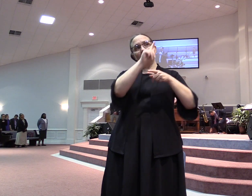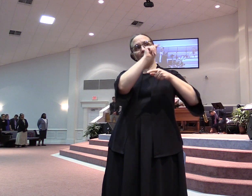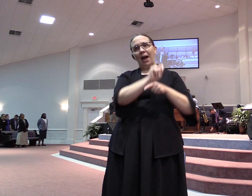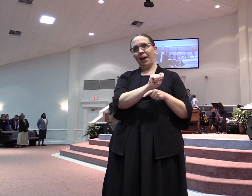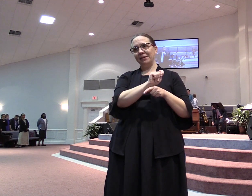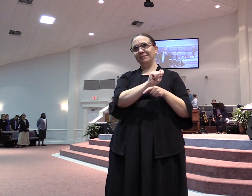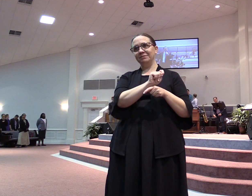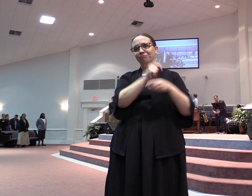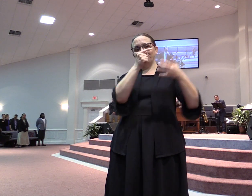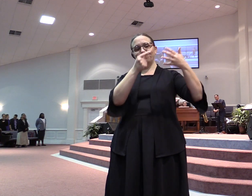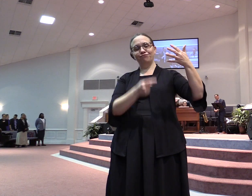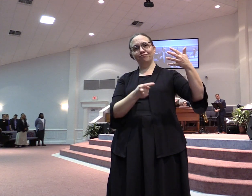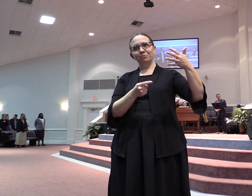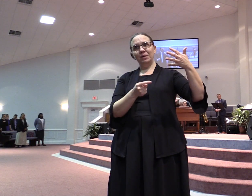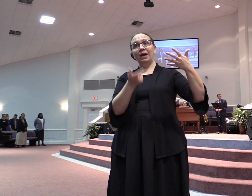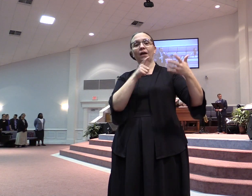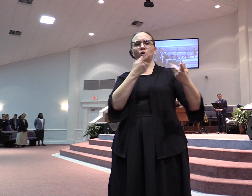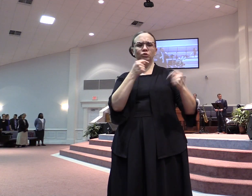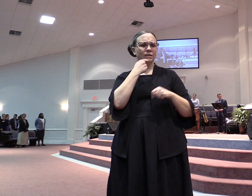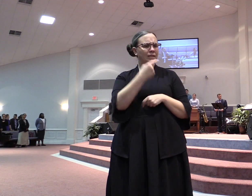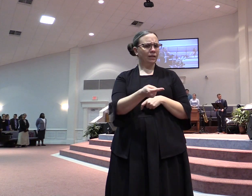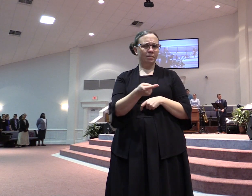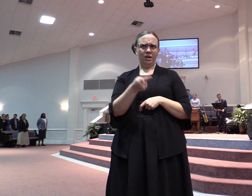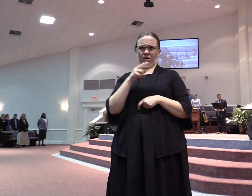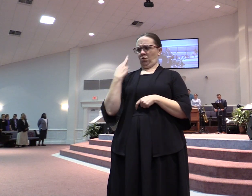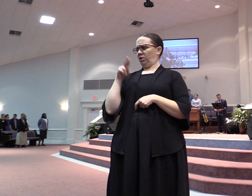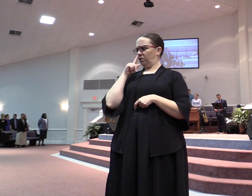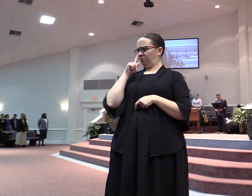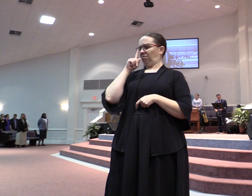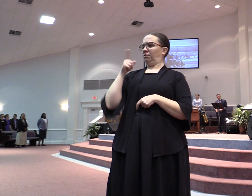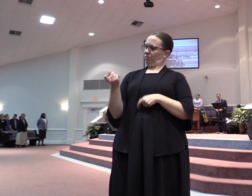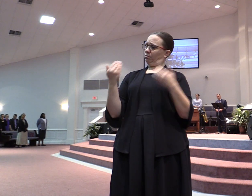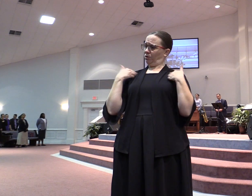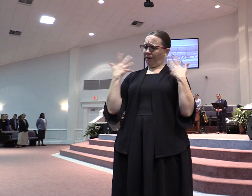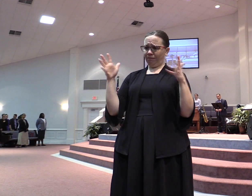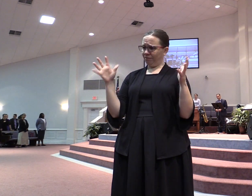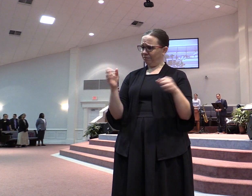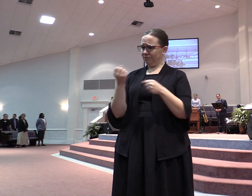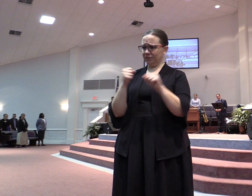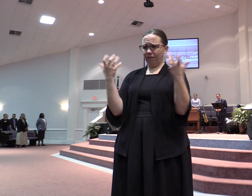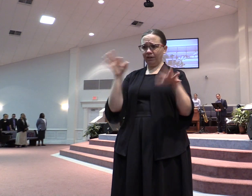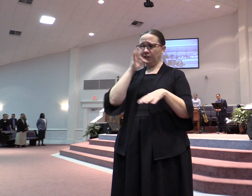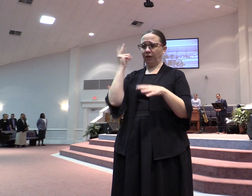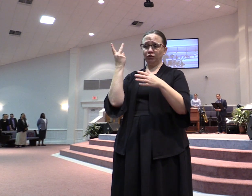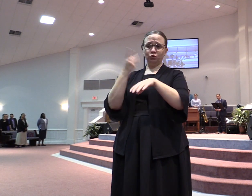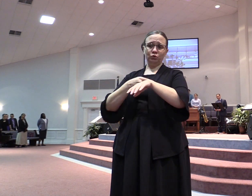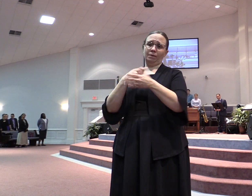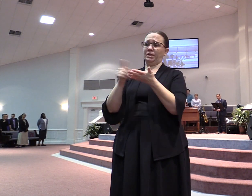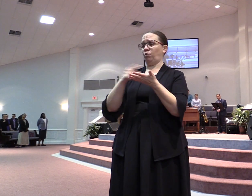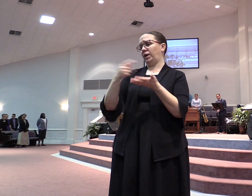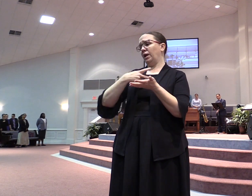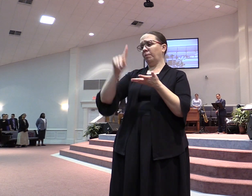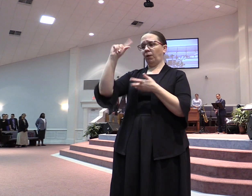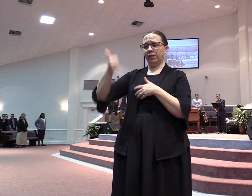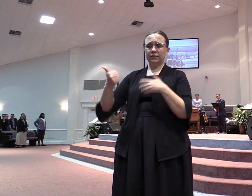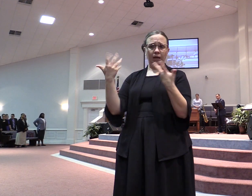that. And the Lord was trying to say, you scribes and Pharisees, you got it. You already ready. You fast twice a week. You pay tithes on everything